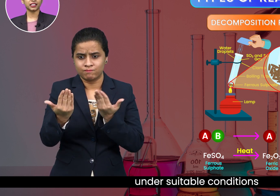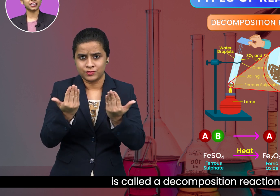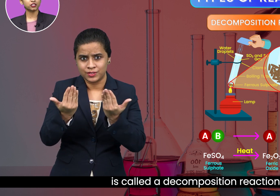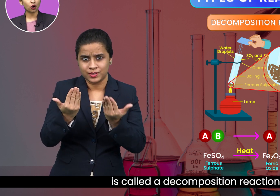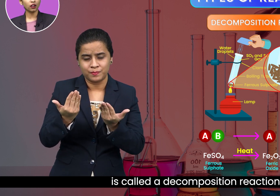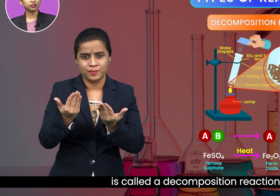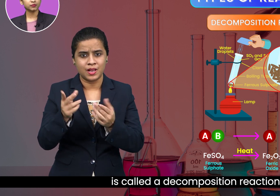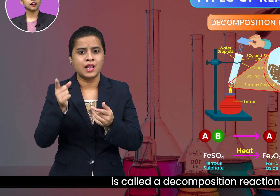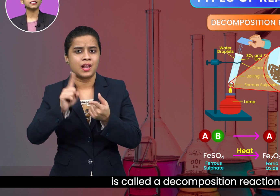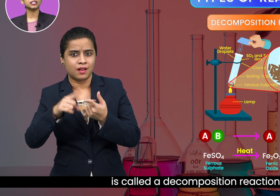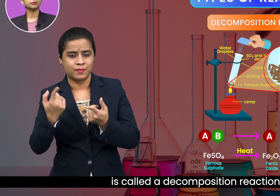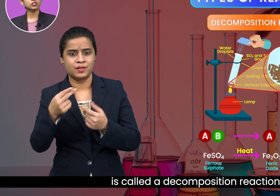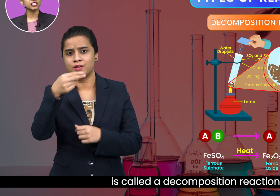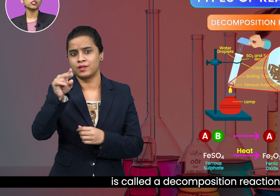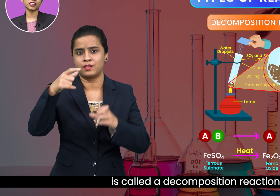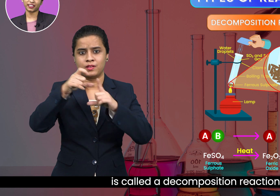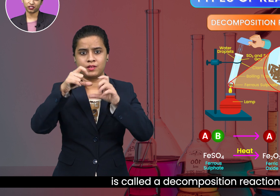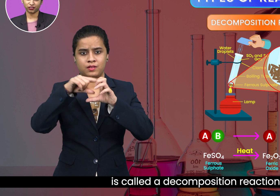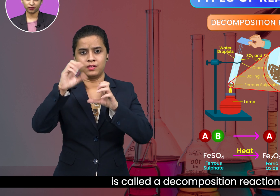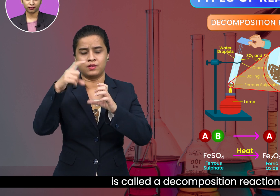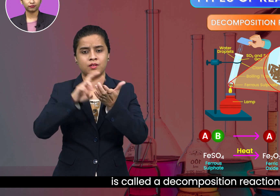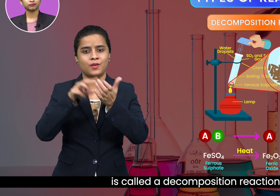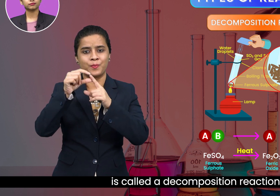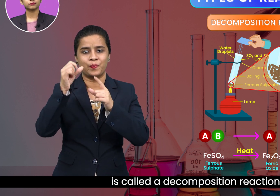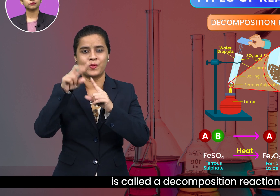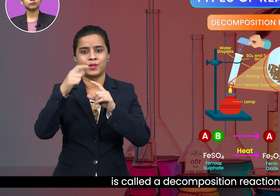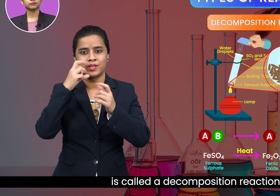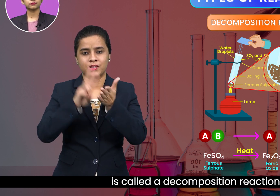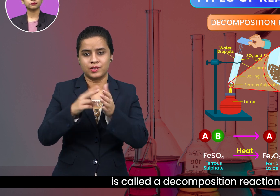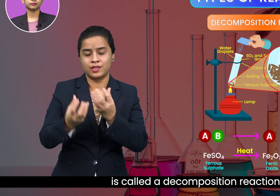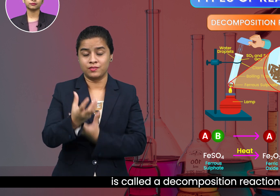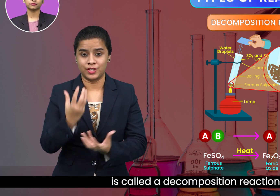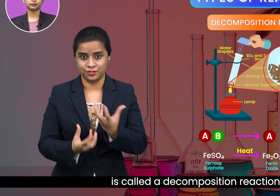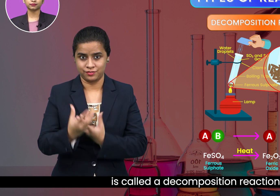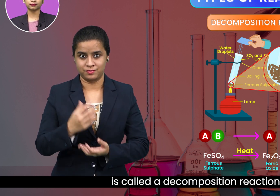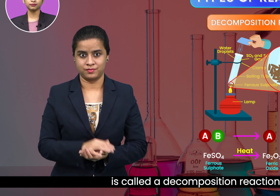conditions is called a decomposition reaction.